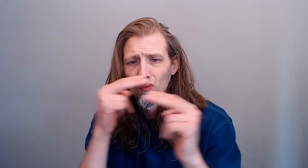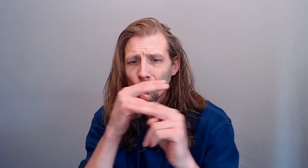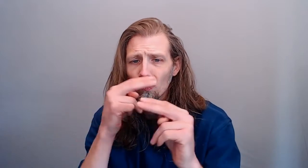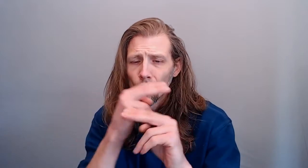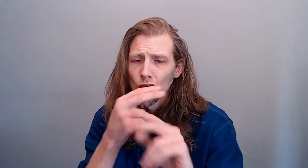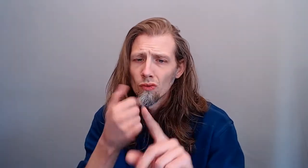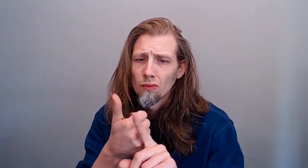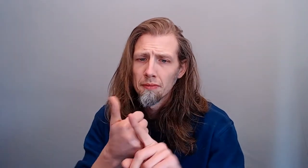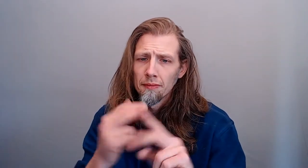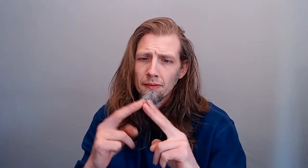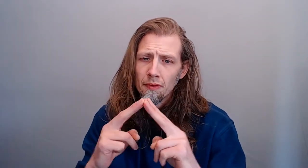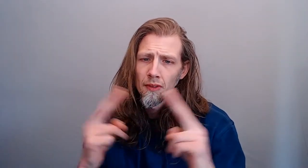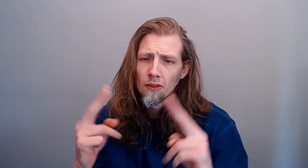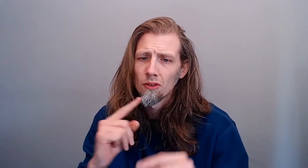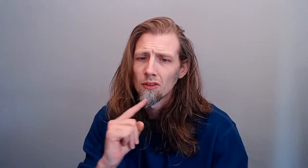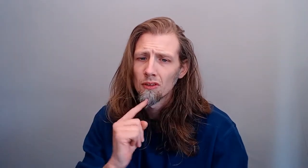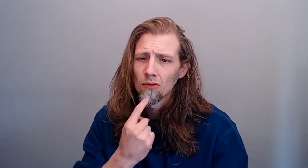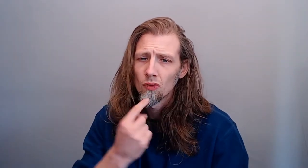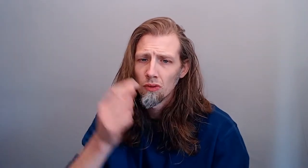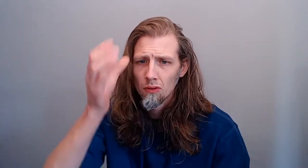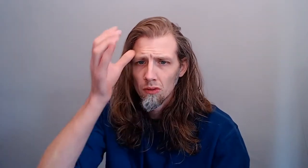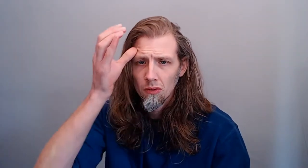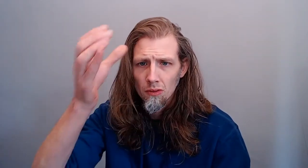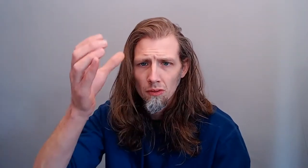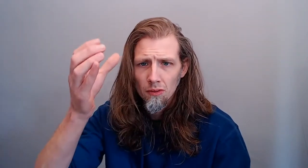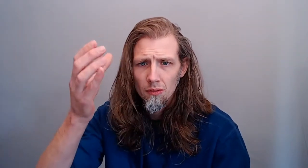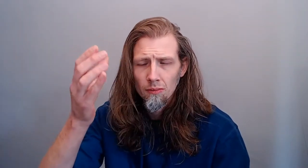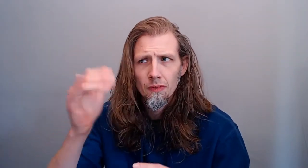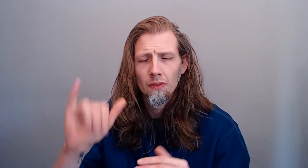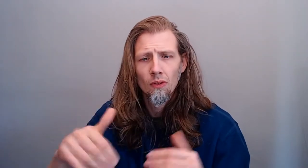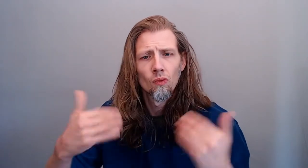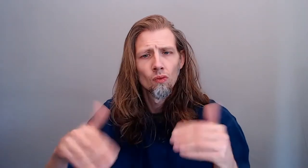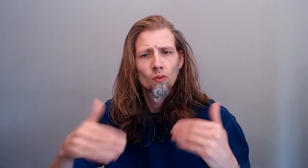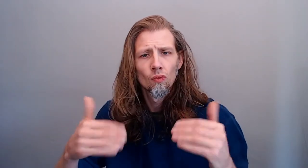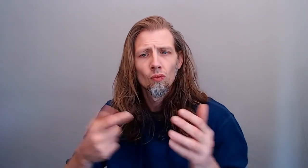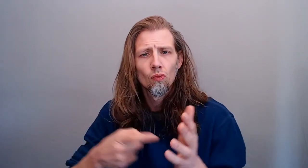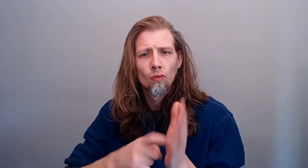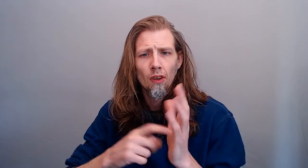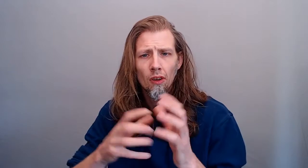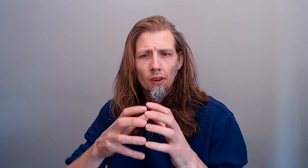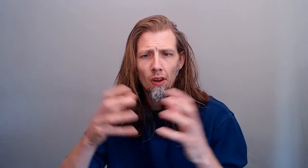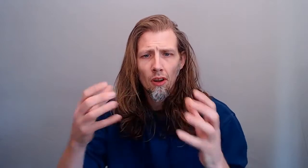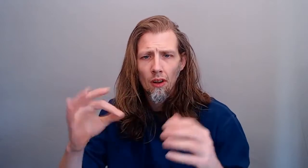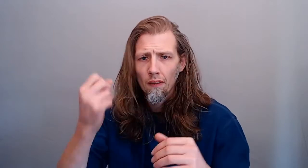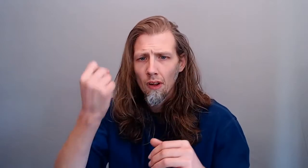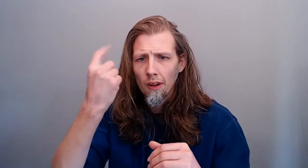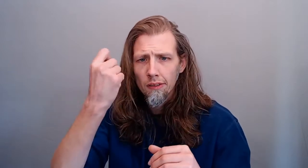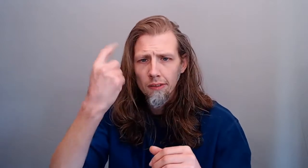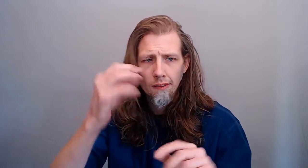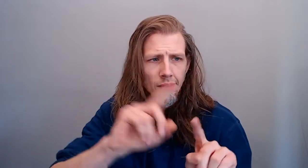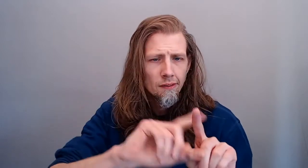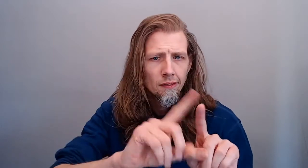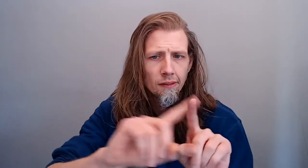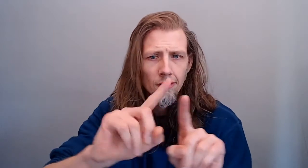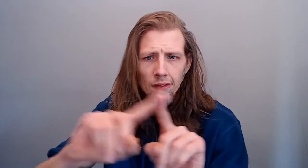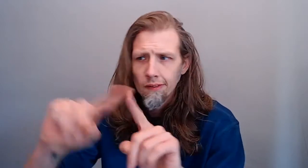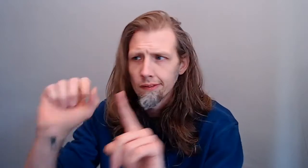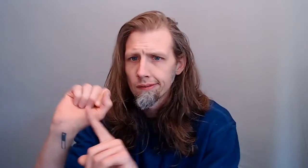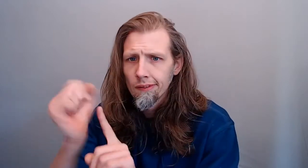Ironically, humor is quite a serious developmental concept. It requires thorough understanding of